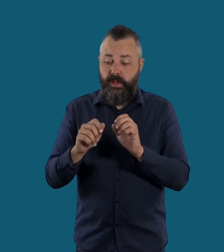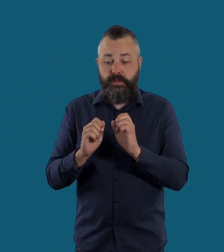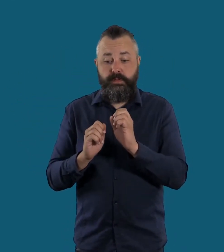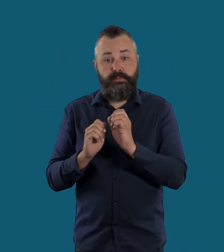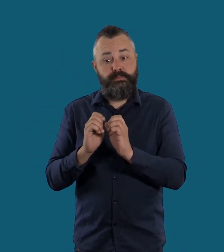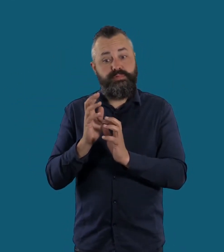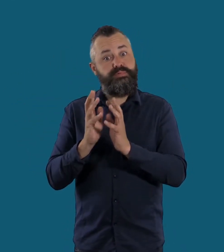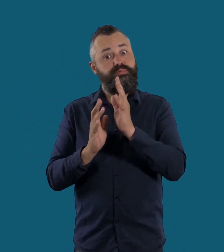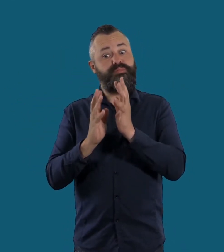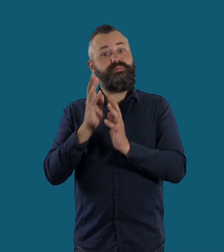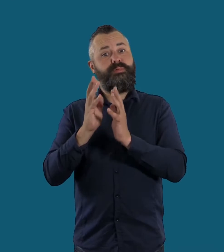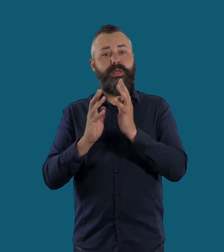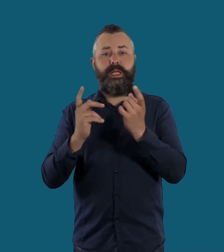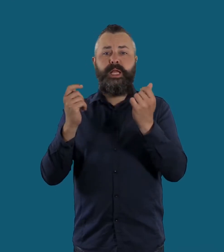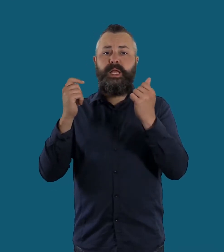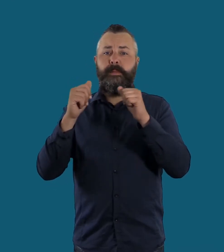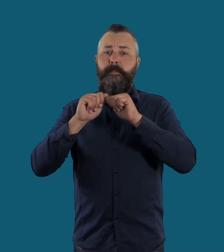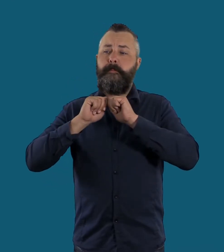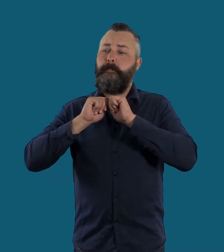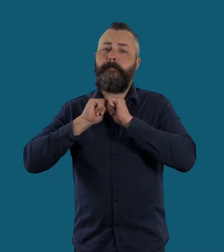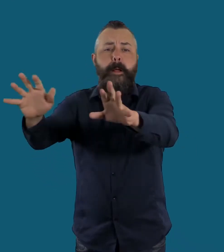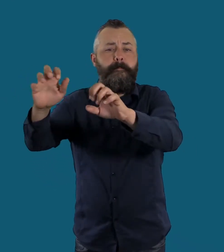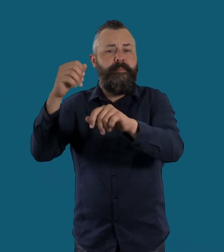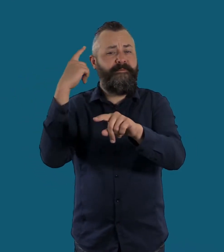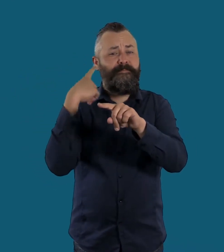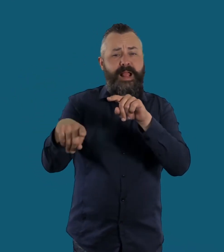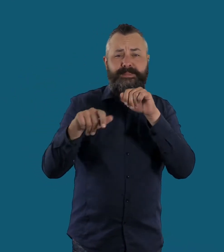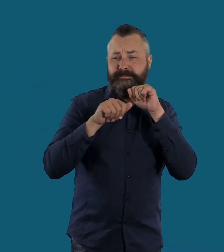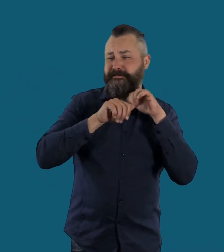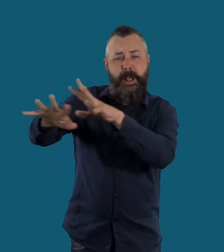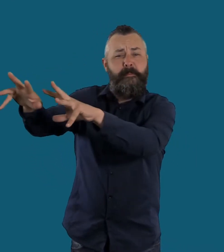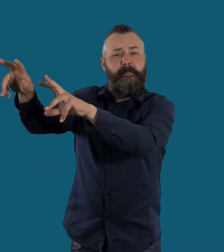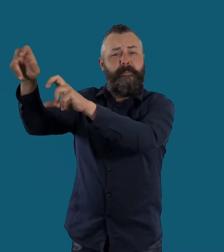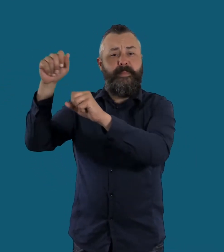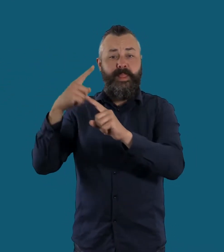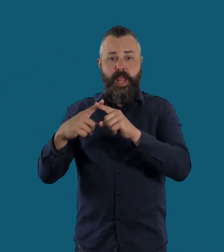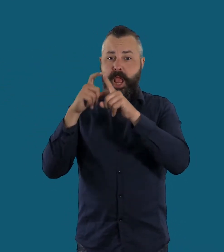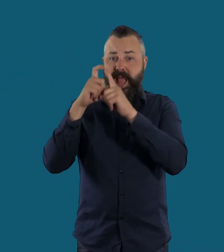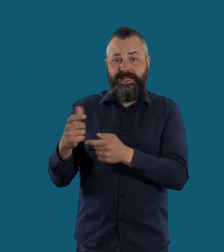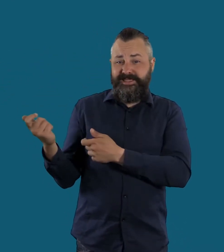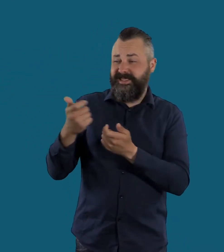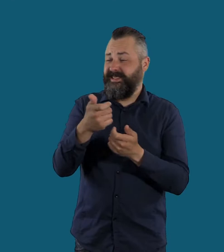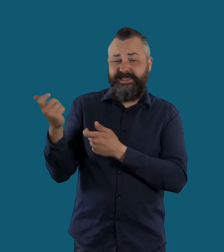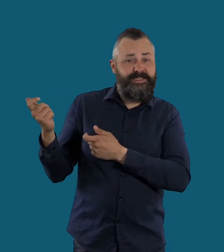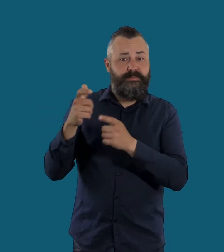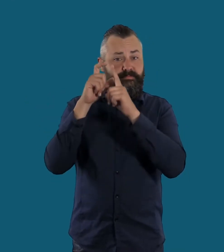If a fire starts and takes hold, it will be unpredictable, may move very fast, and be very difficult for firefighters to bring under